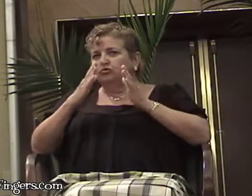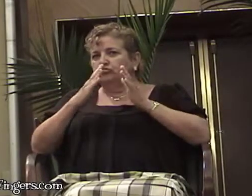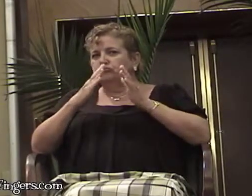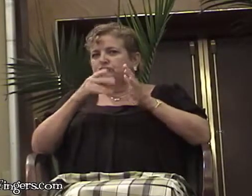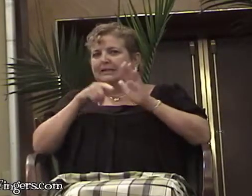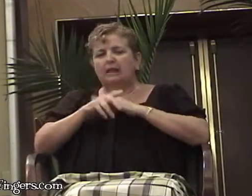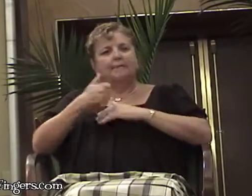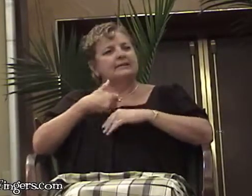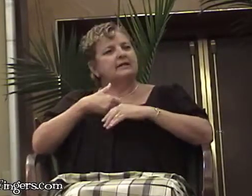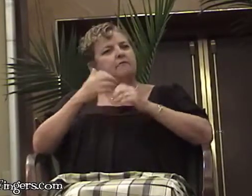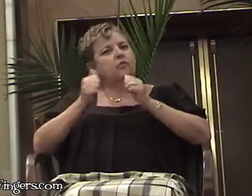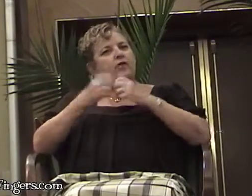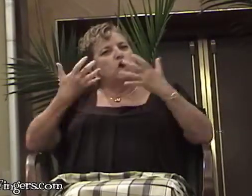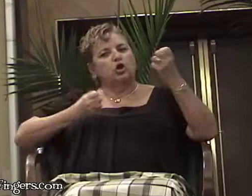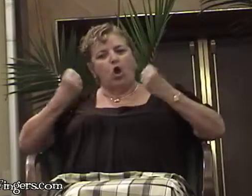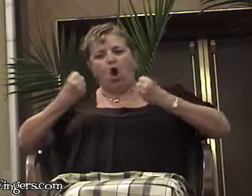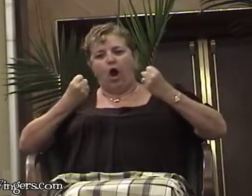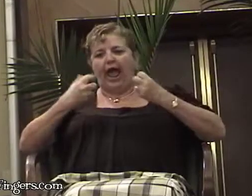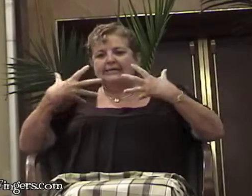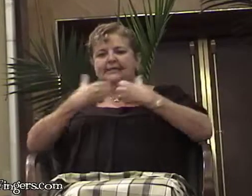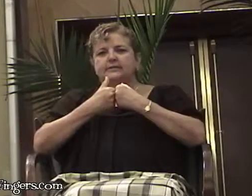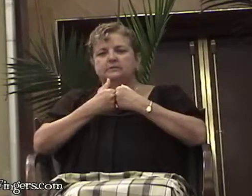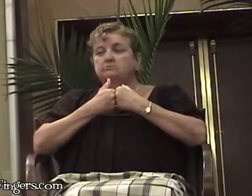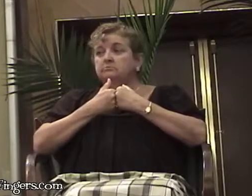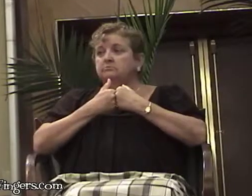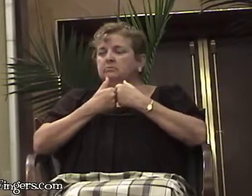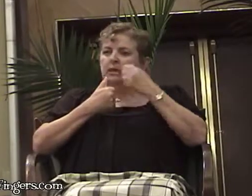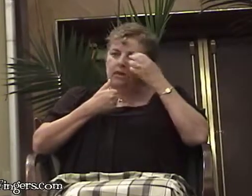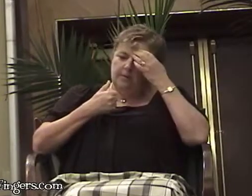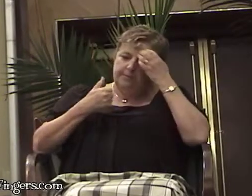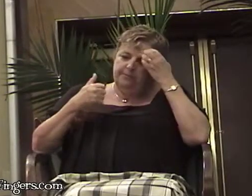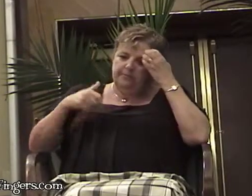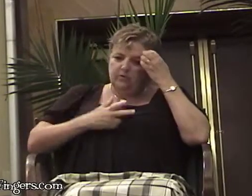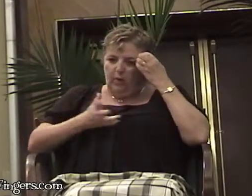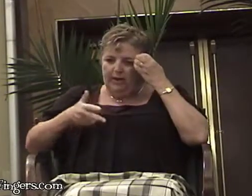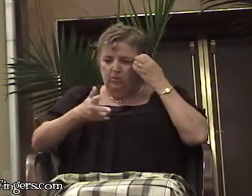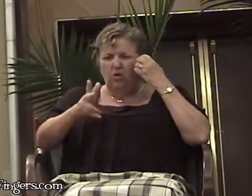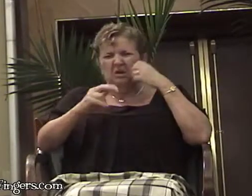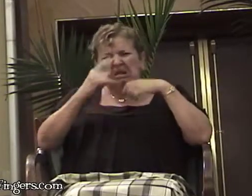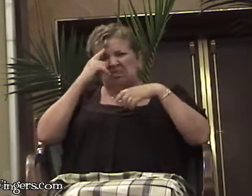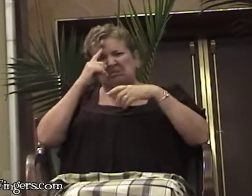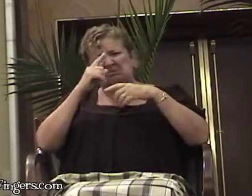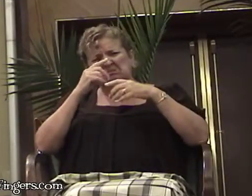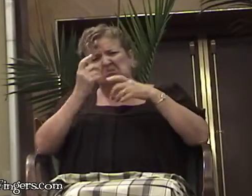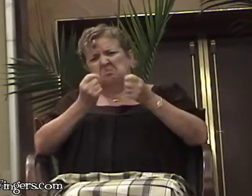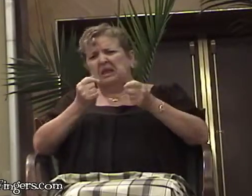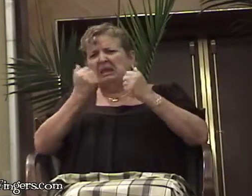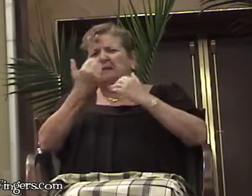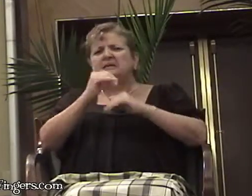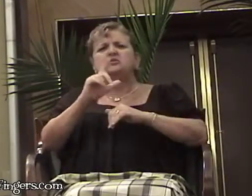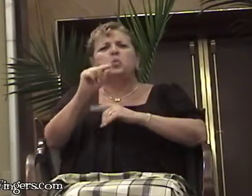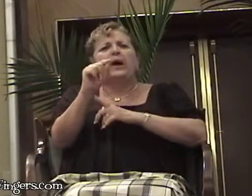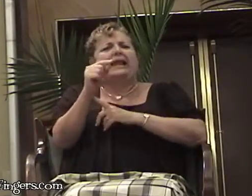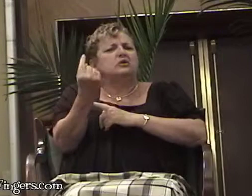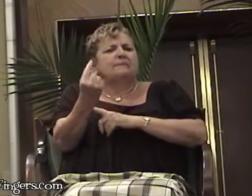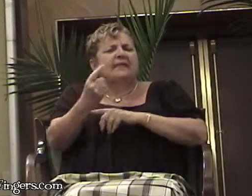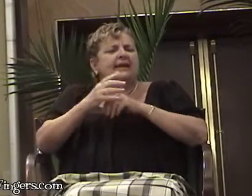I handle jobs like that. I know it's a winding road. I think the speed limit was 20, and it's just a dangerous road.